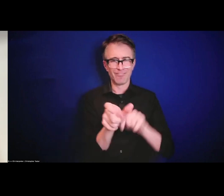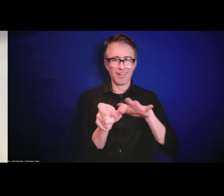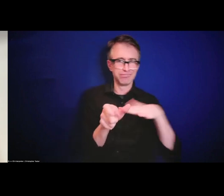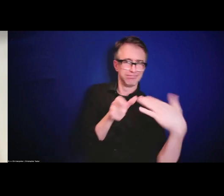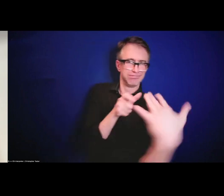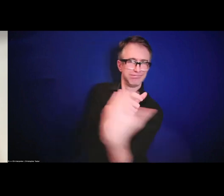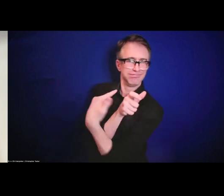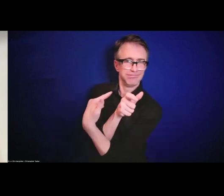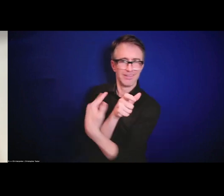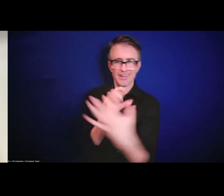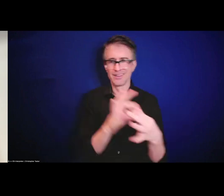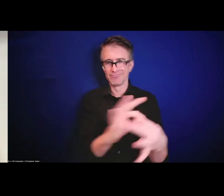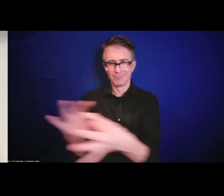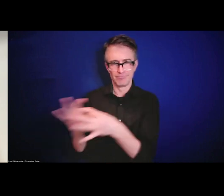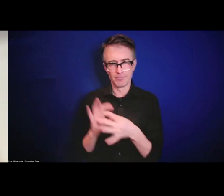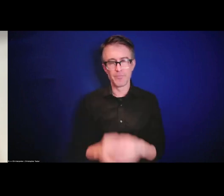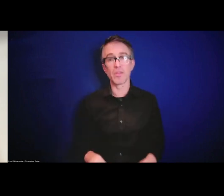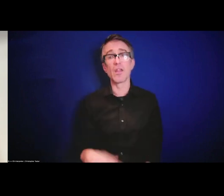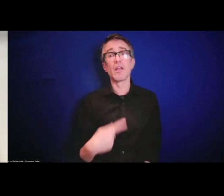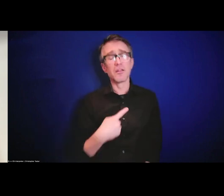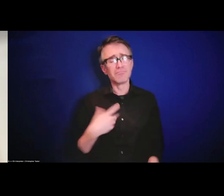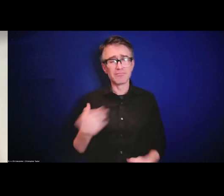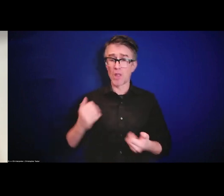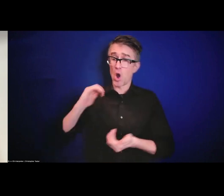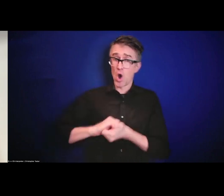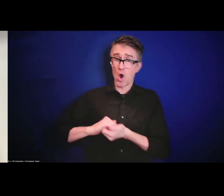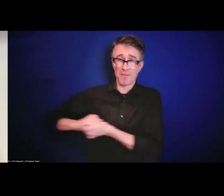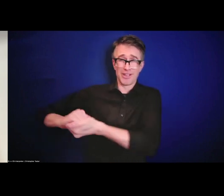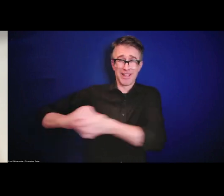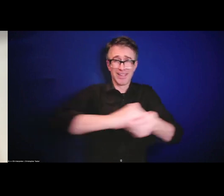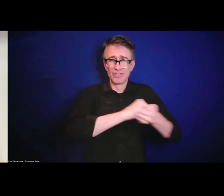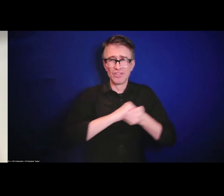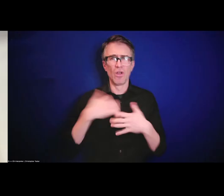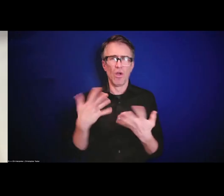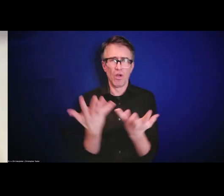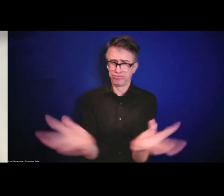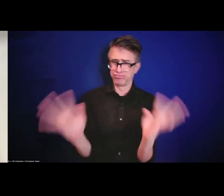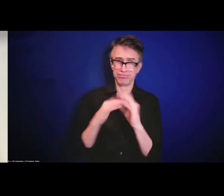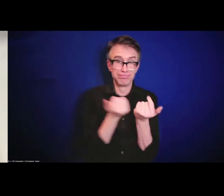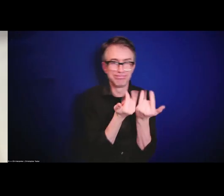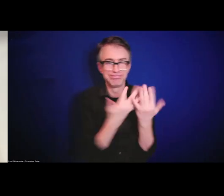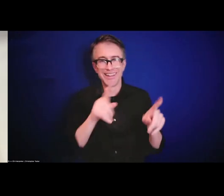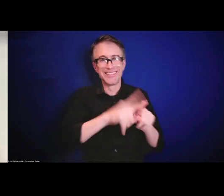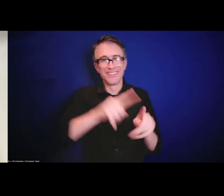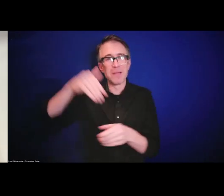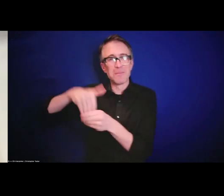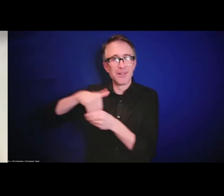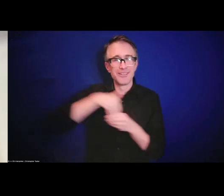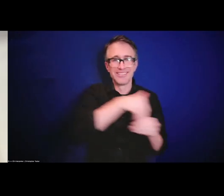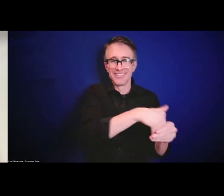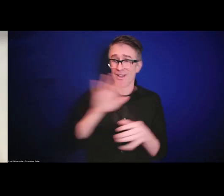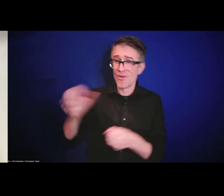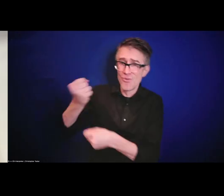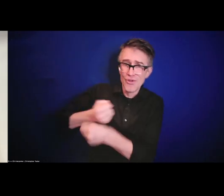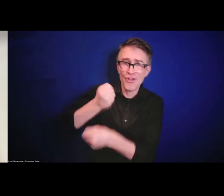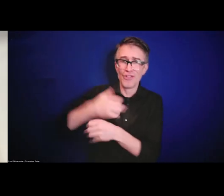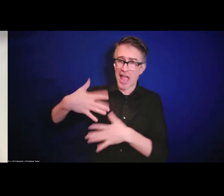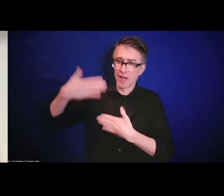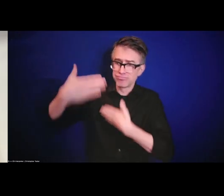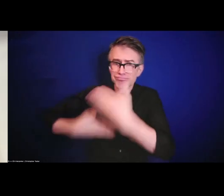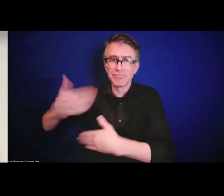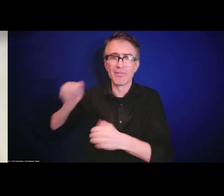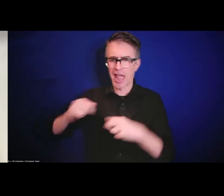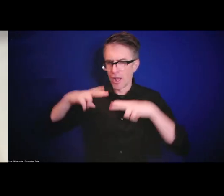Collaborative, but also benefited from inputs and case studies from various organizations. We have an excellent list of